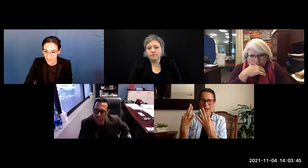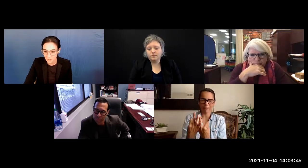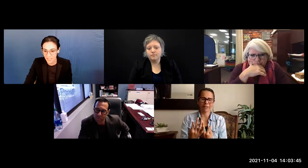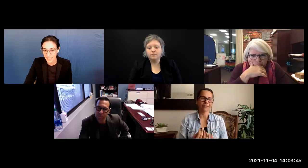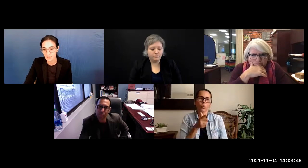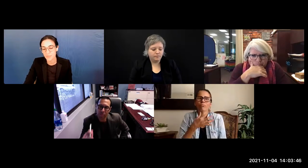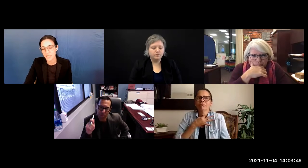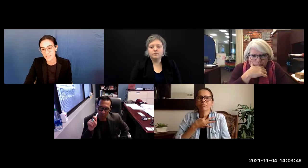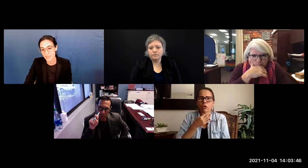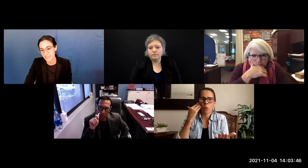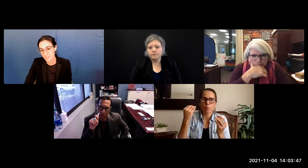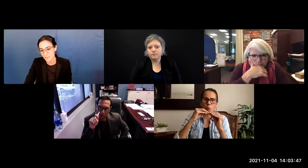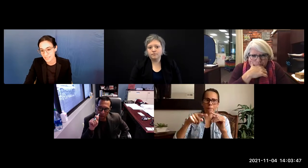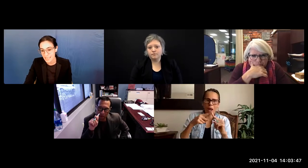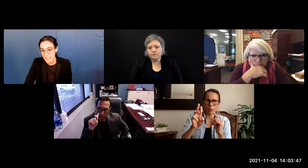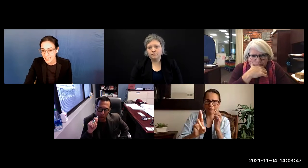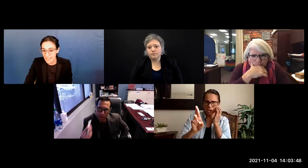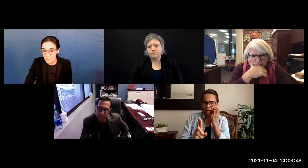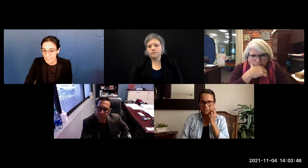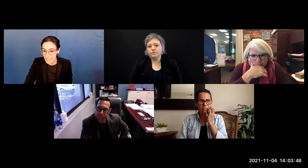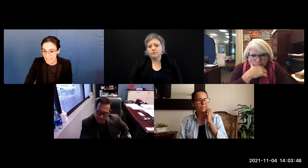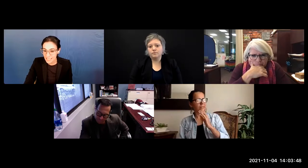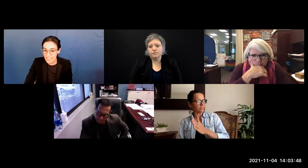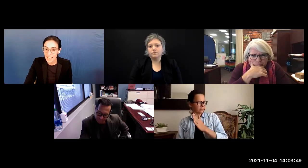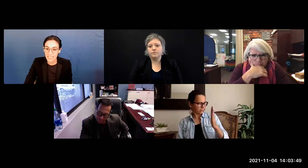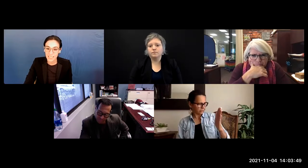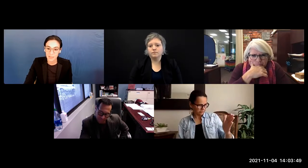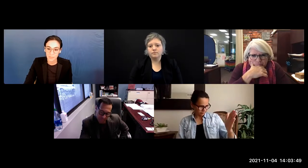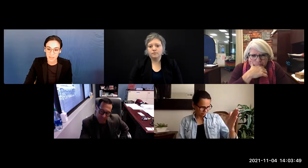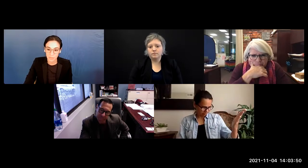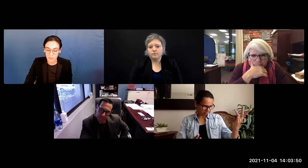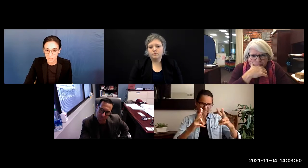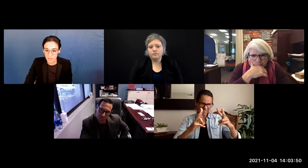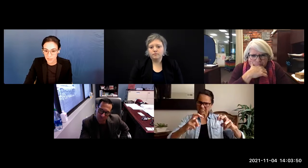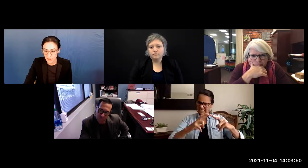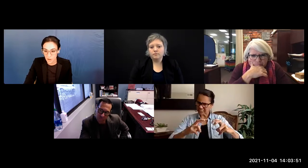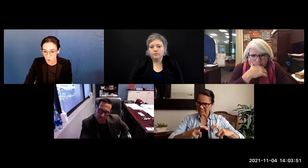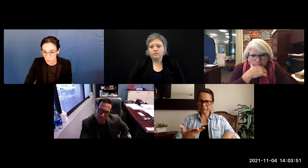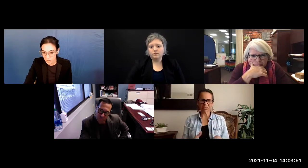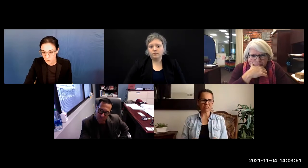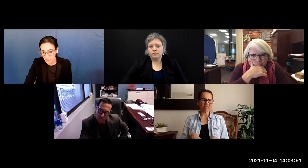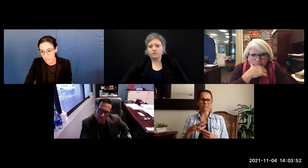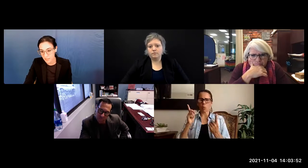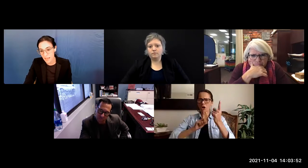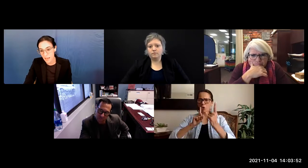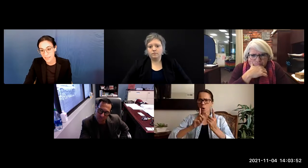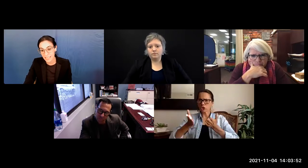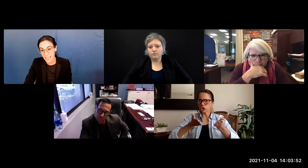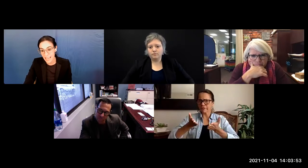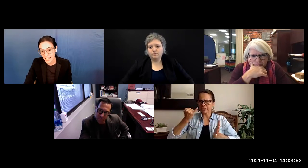play dates with outside families again yet. But I'm hoping that will happen